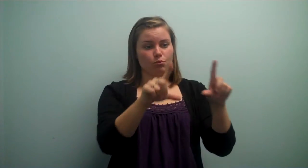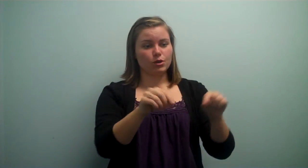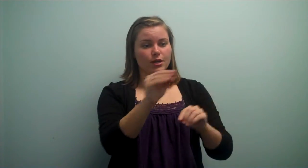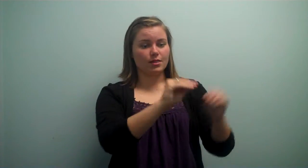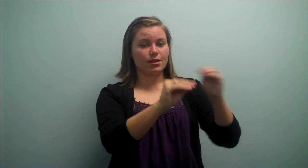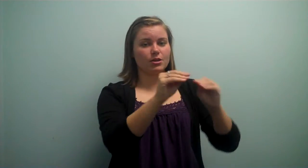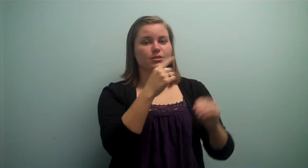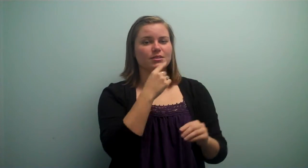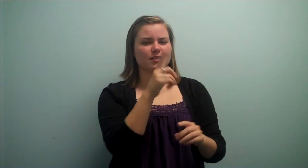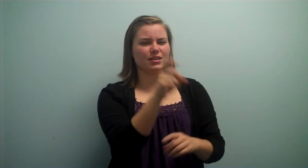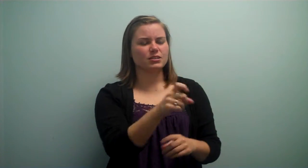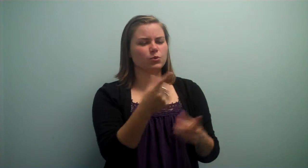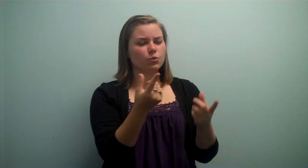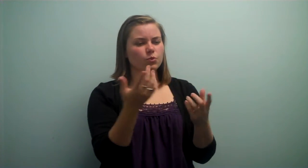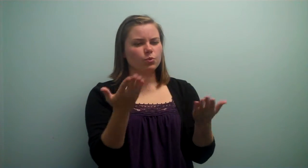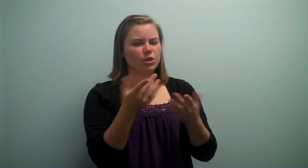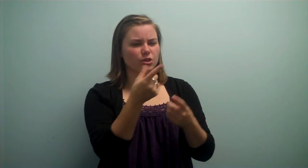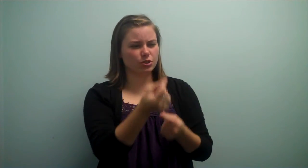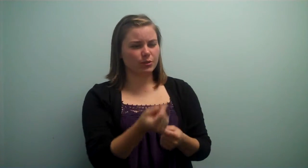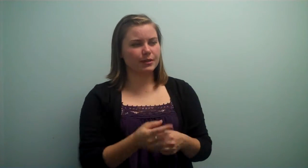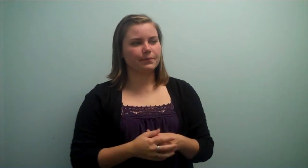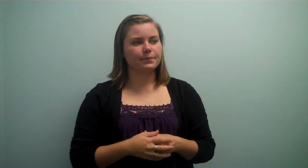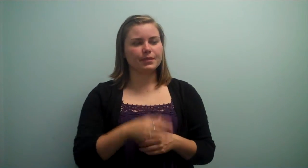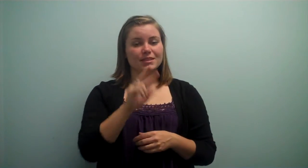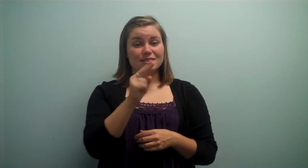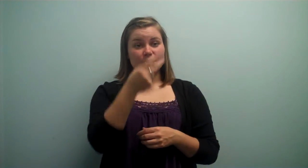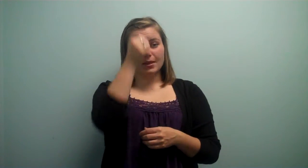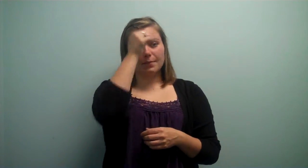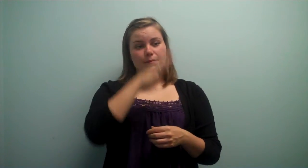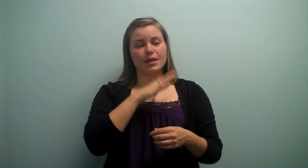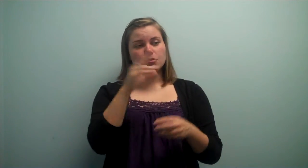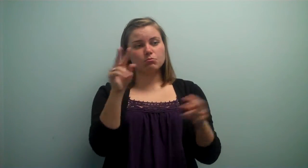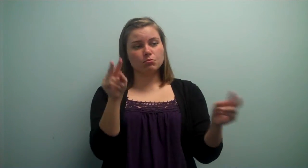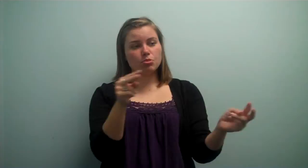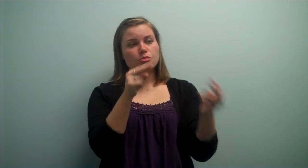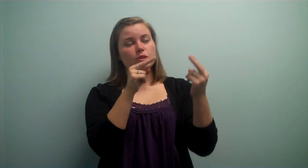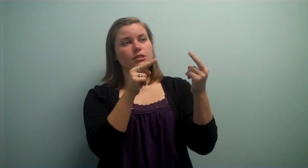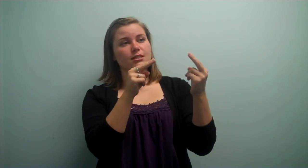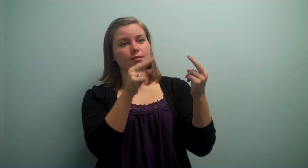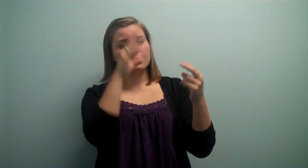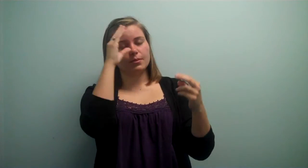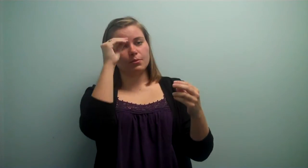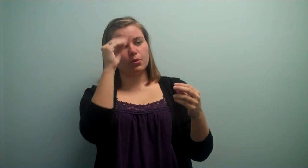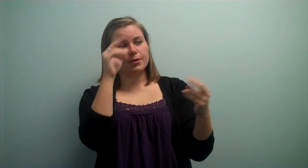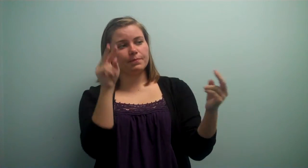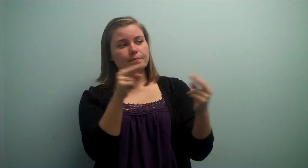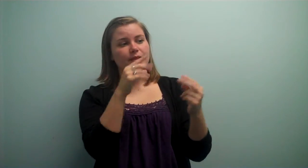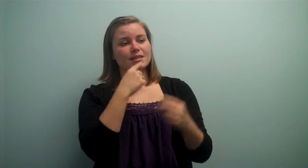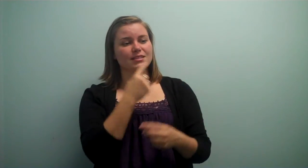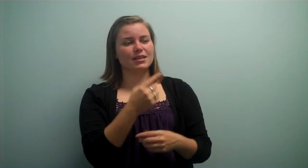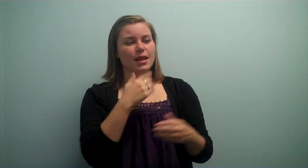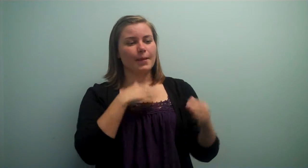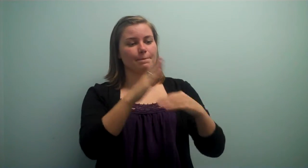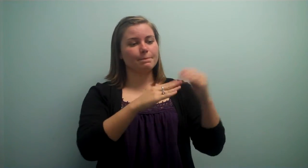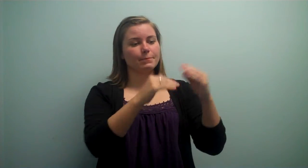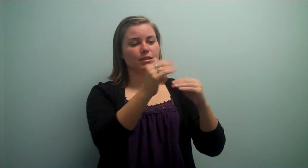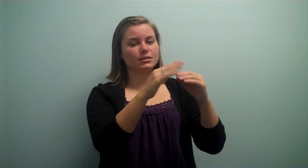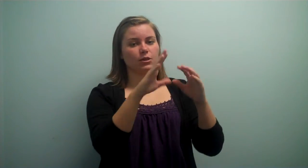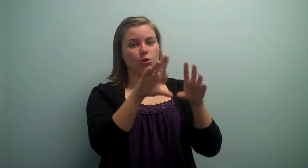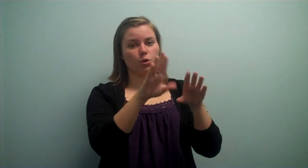doing?" The second brick mason looked kindly at the boy and said, "I'm building a wall." The